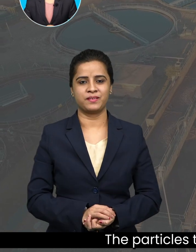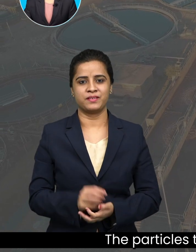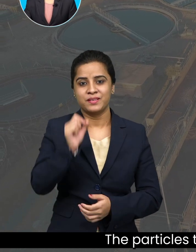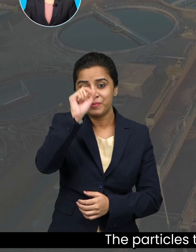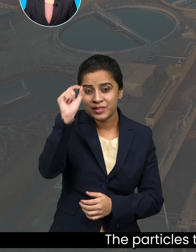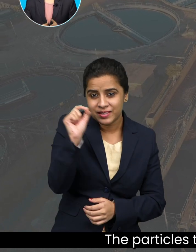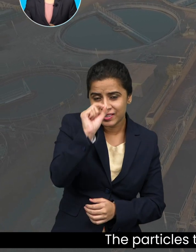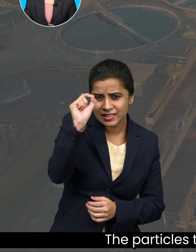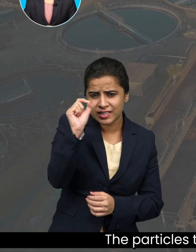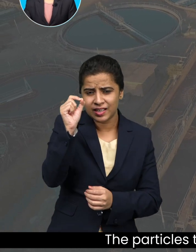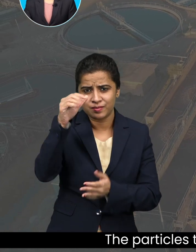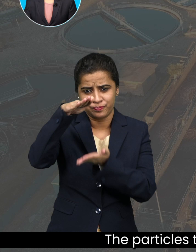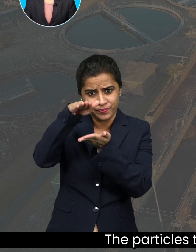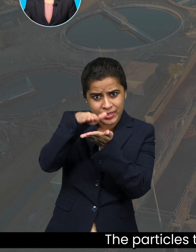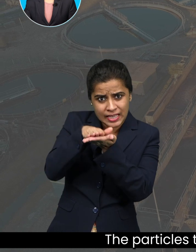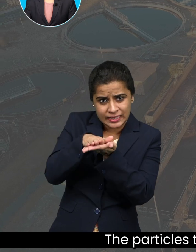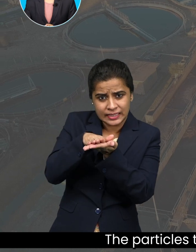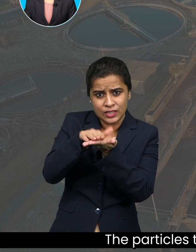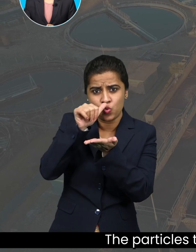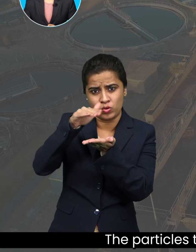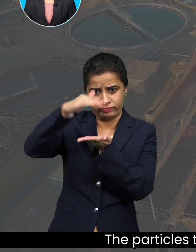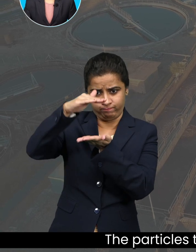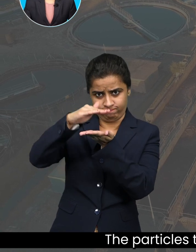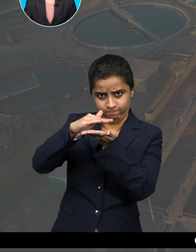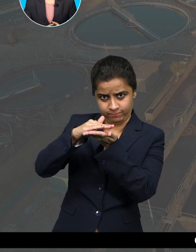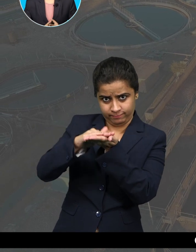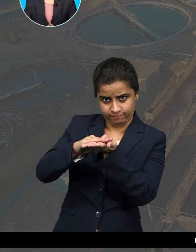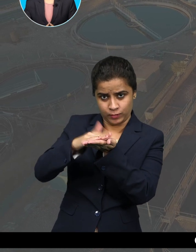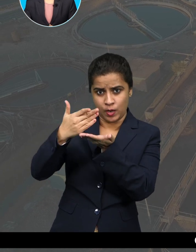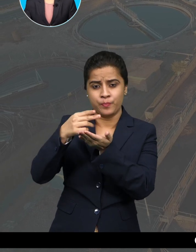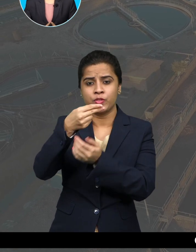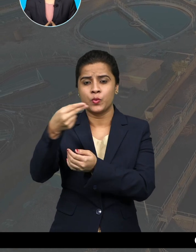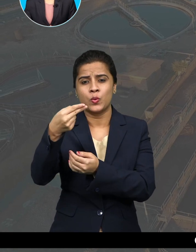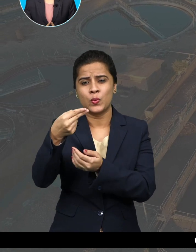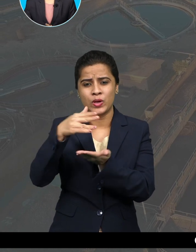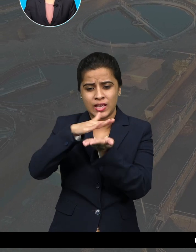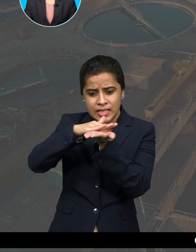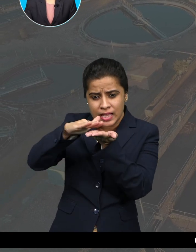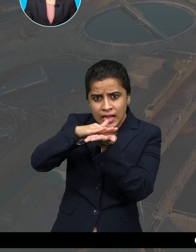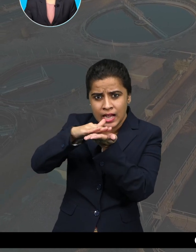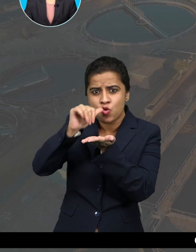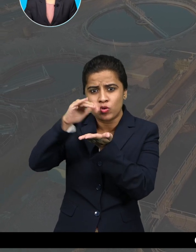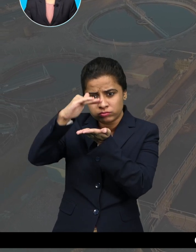The particles that settle out from the suspension are known as sludge.